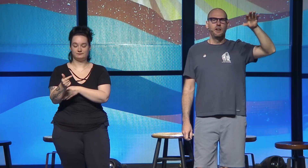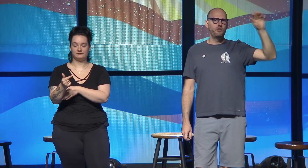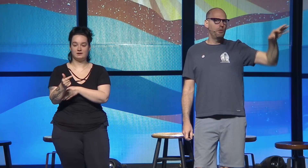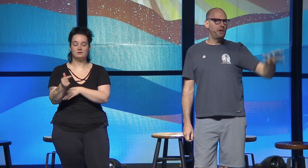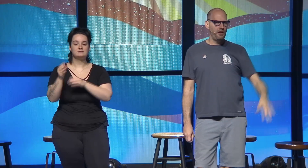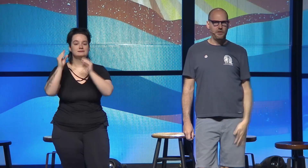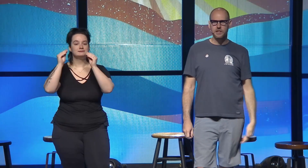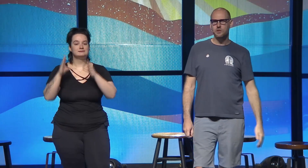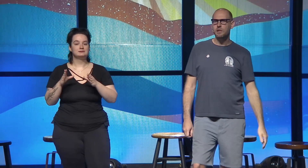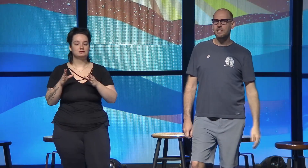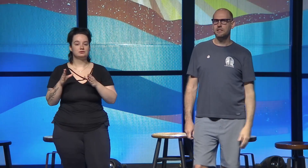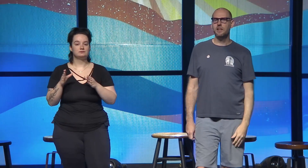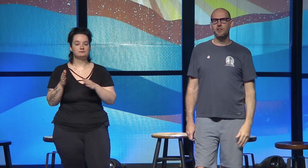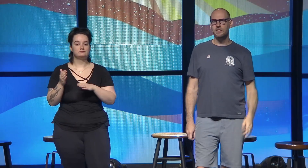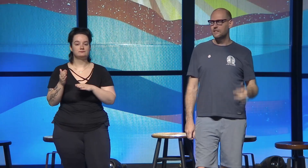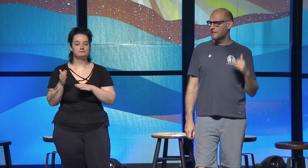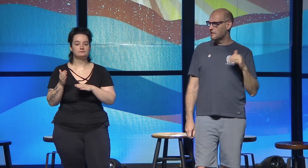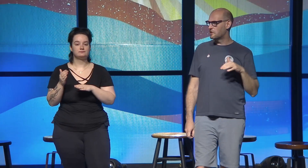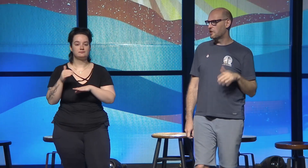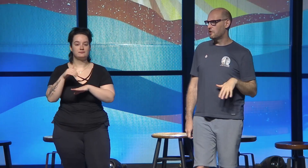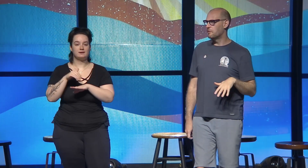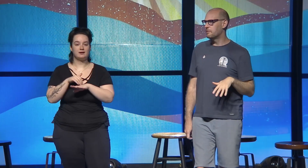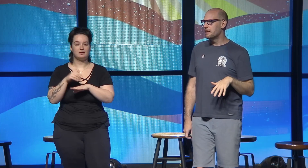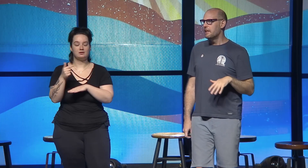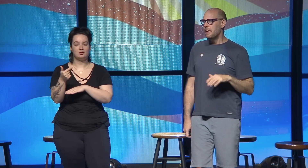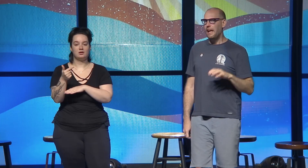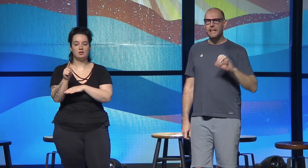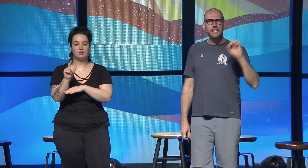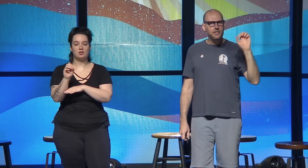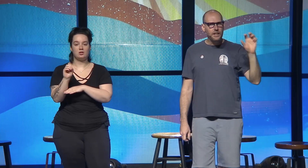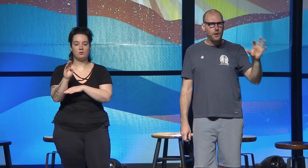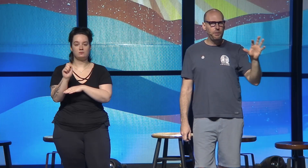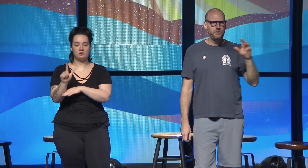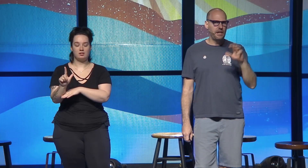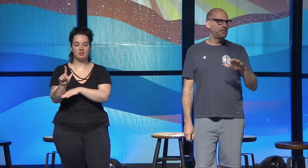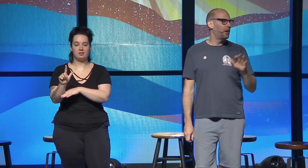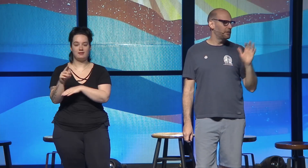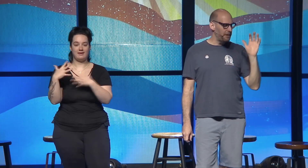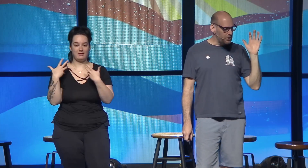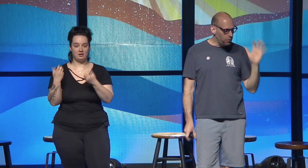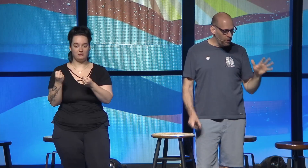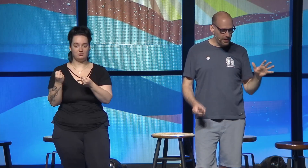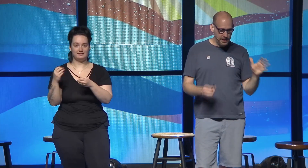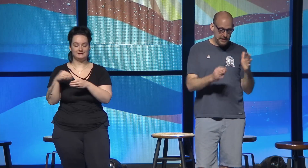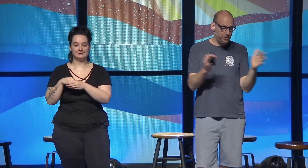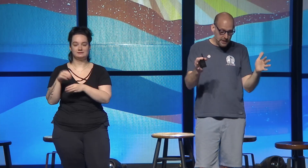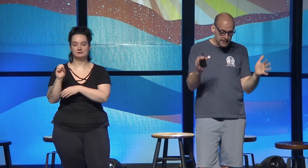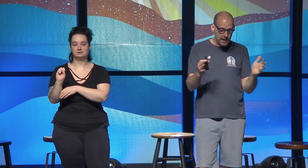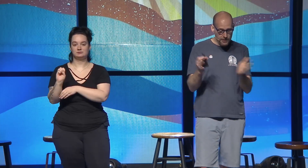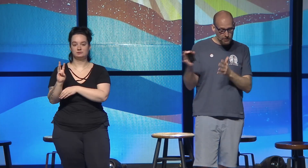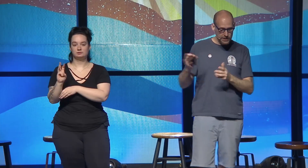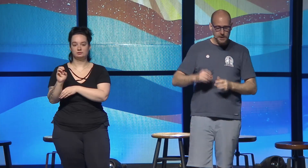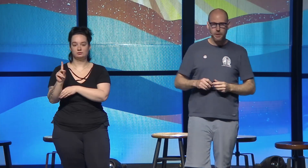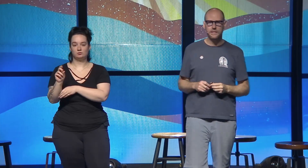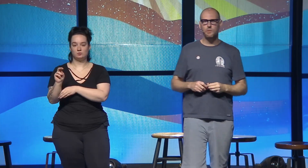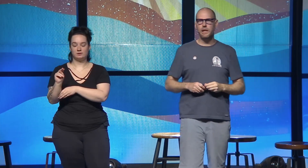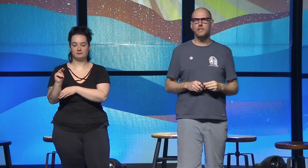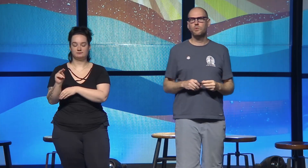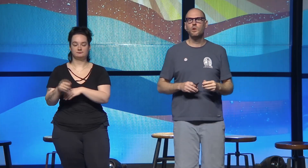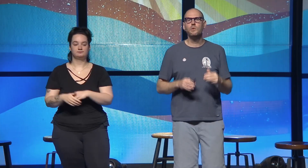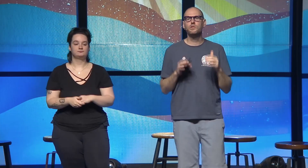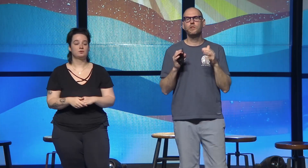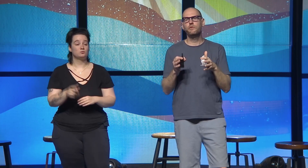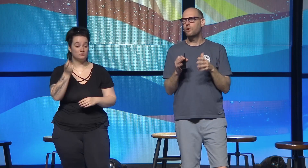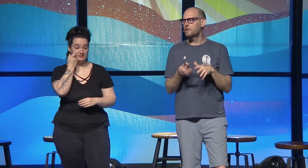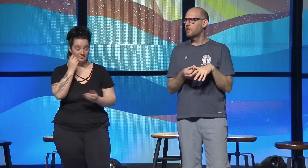professor of global health at Sweden's Karolinska Institute. And he had done a couple of TED Talks, but his work during his life, he recently passed away,